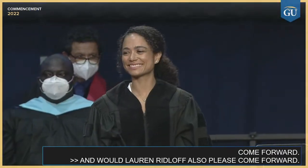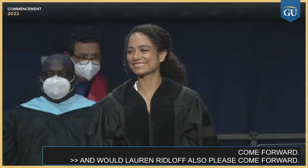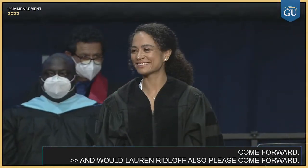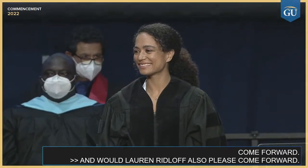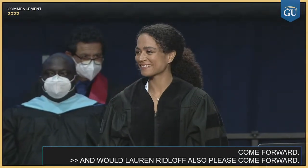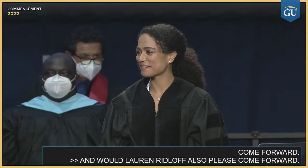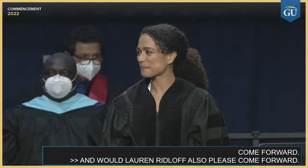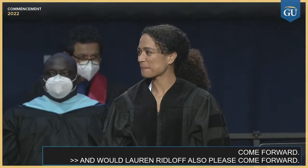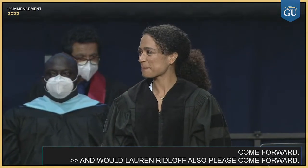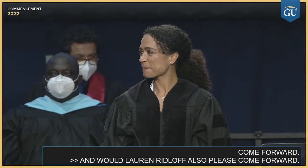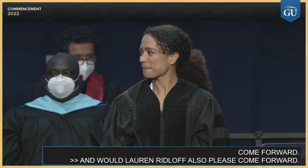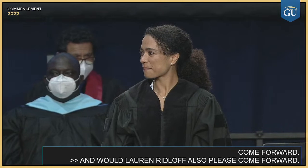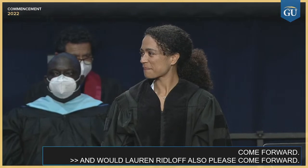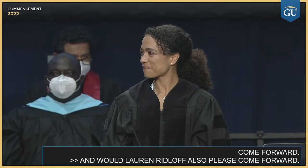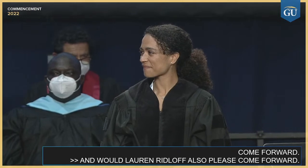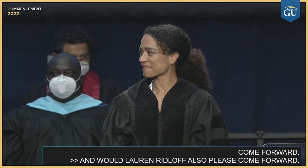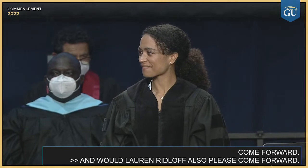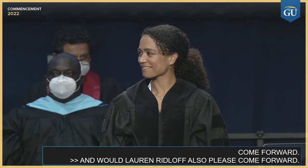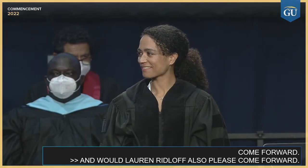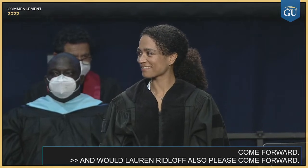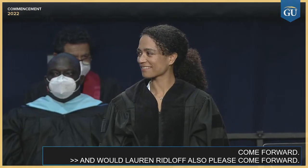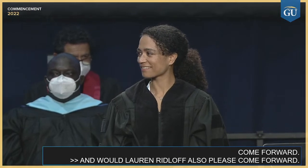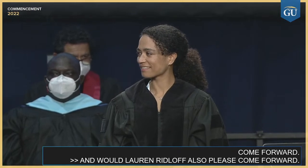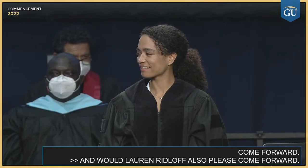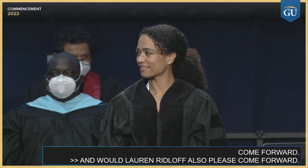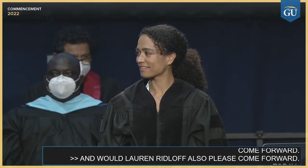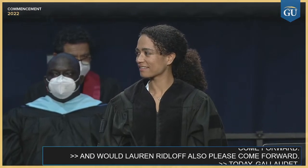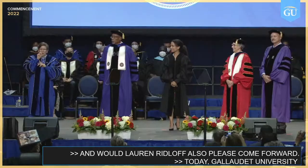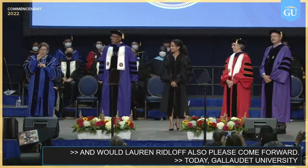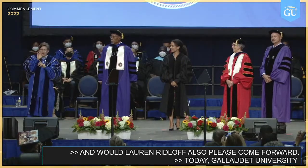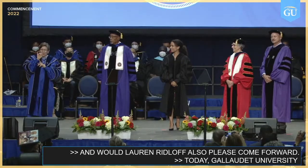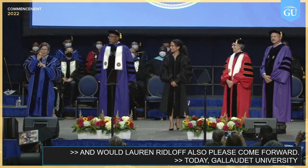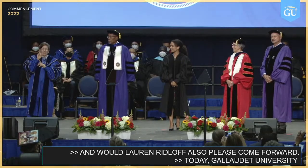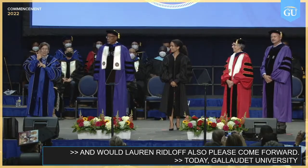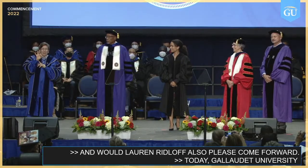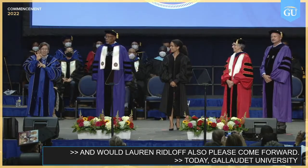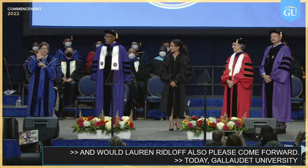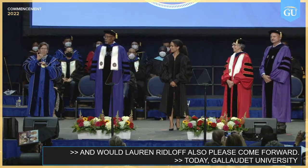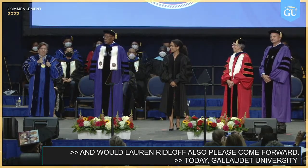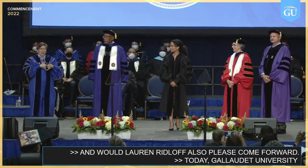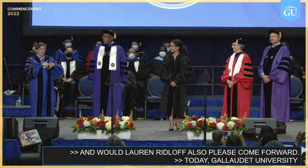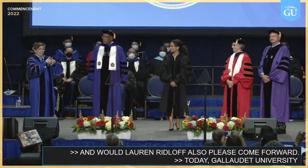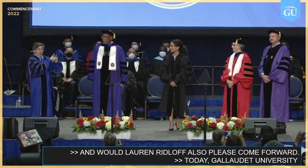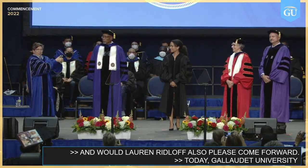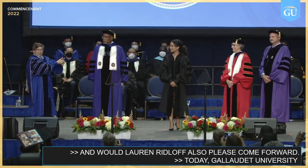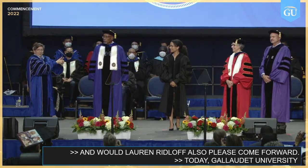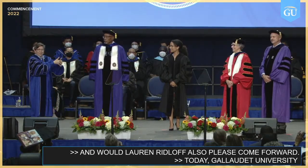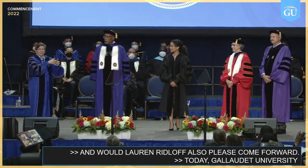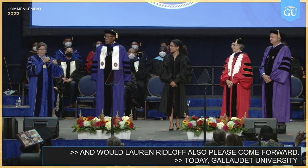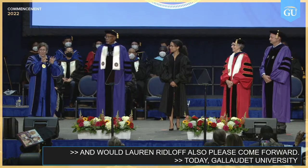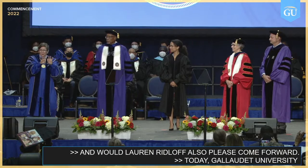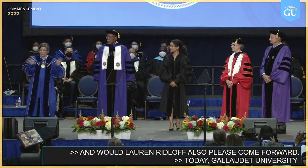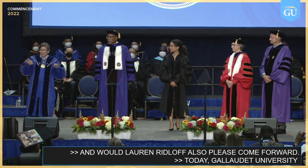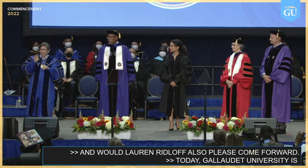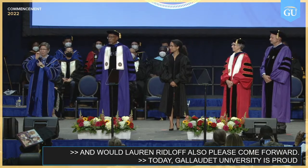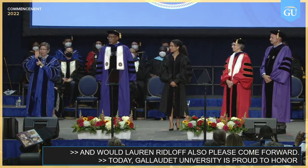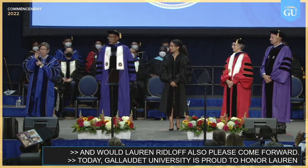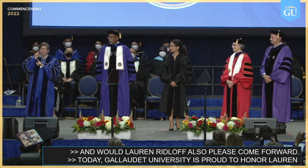Today, Gallaudet University is proud to honor Lauren Ridloff by awarding her the degree of Doctor